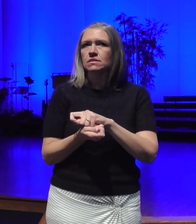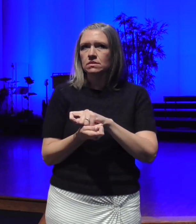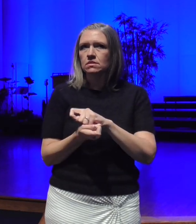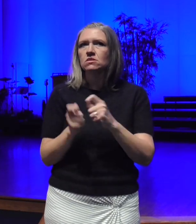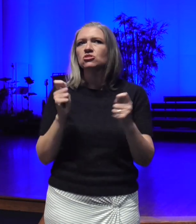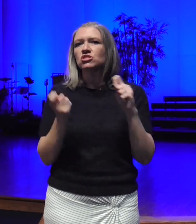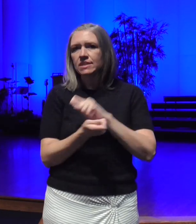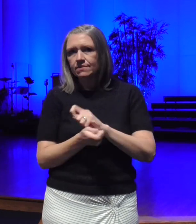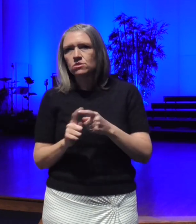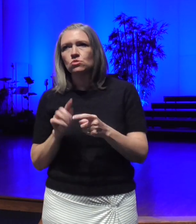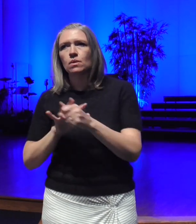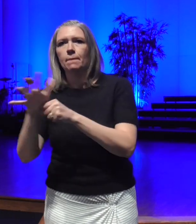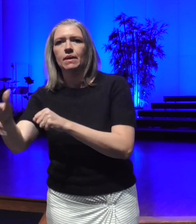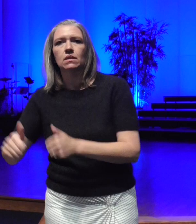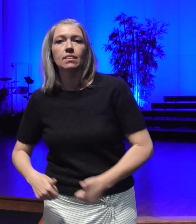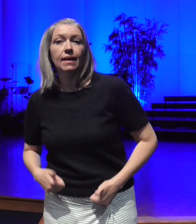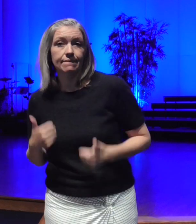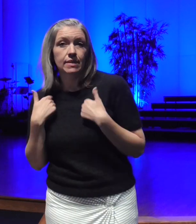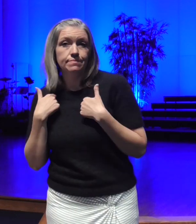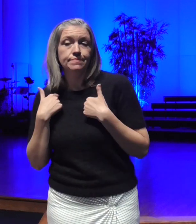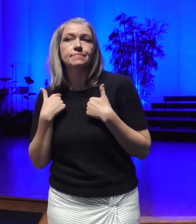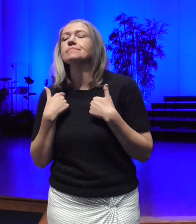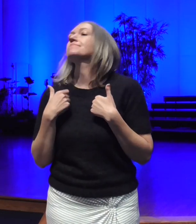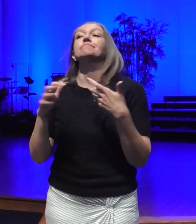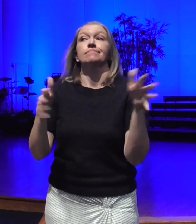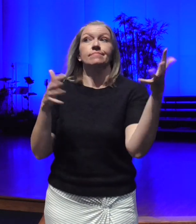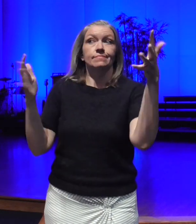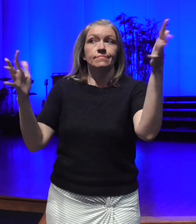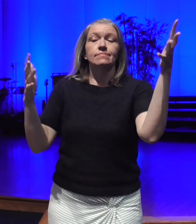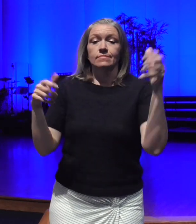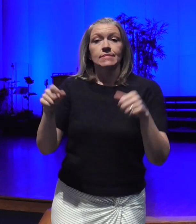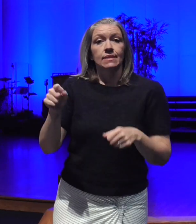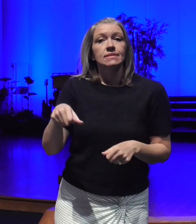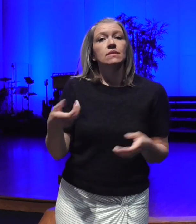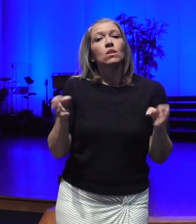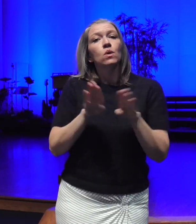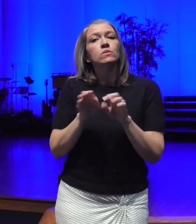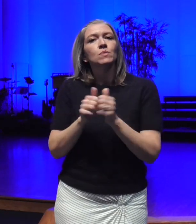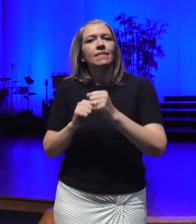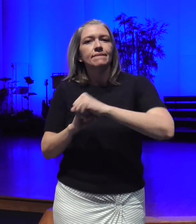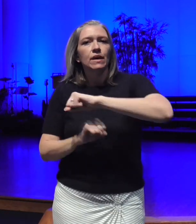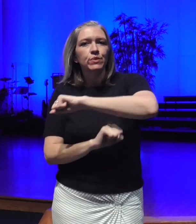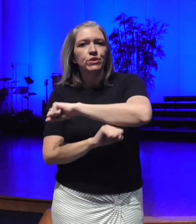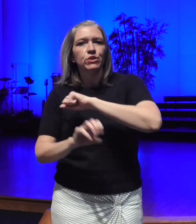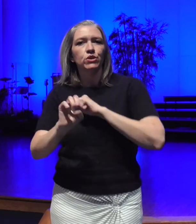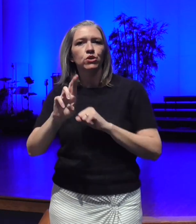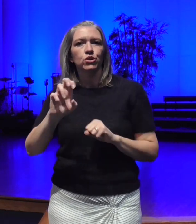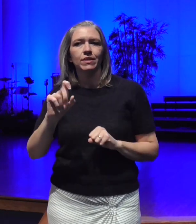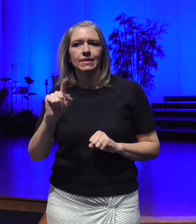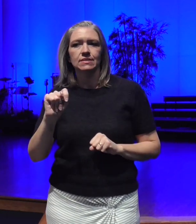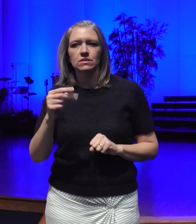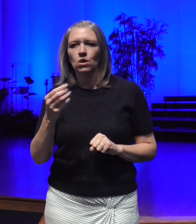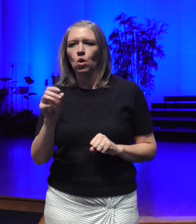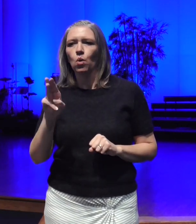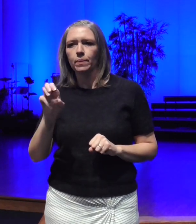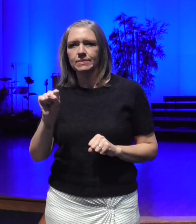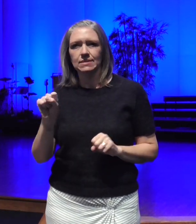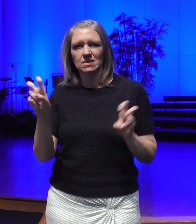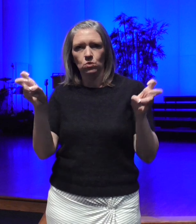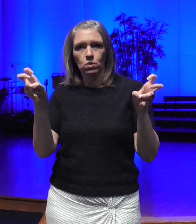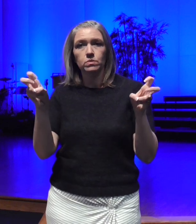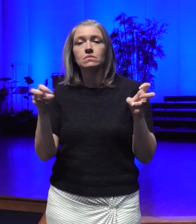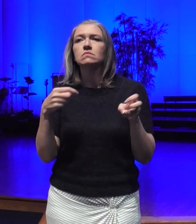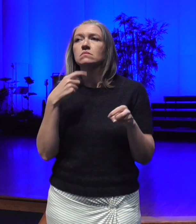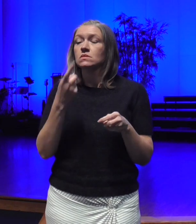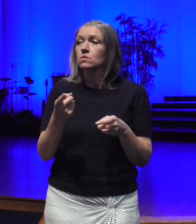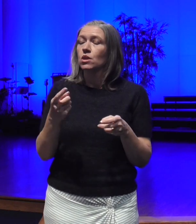an abundant life. I close with our founder, yes, Ernest Holmes. Ernest Holmes says to us, learn